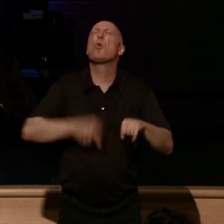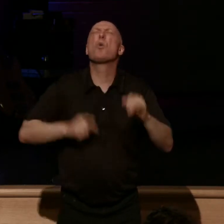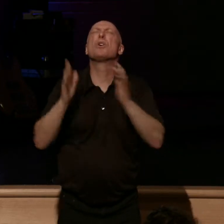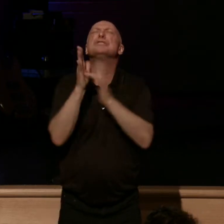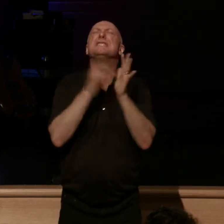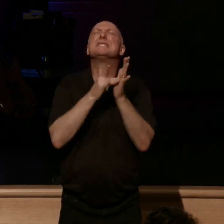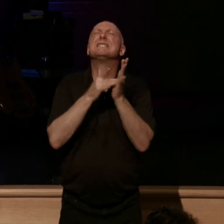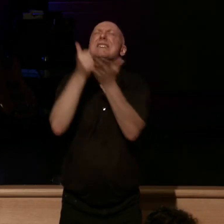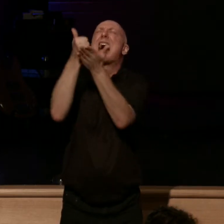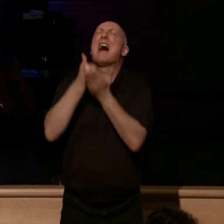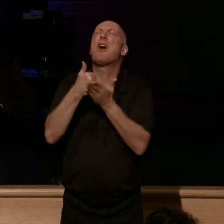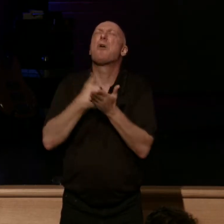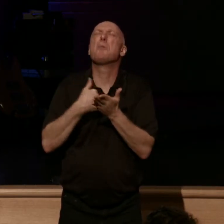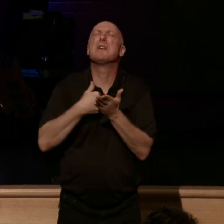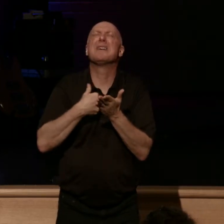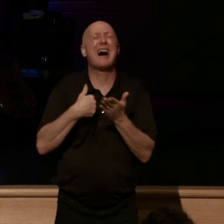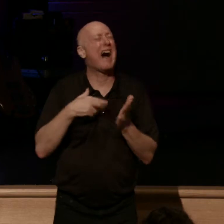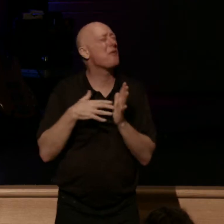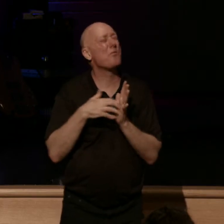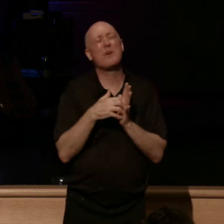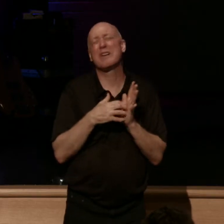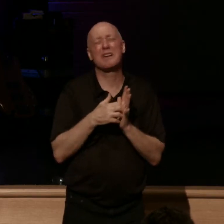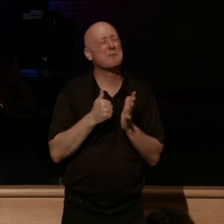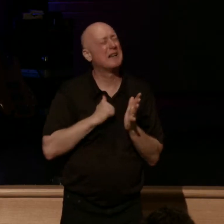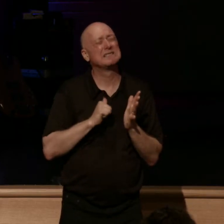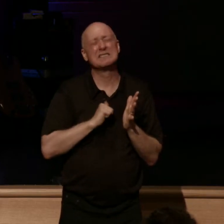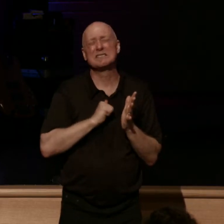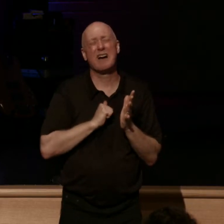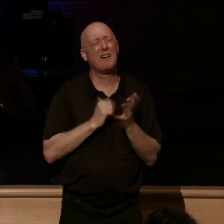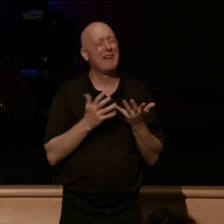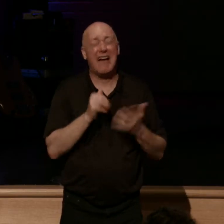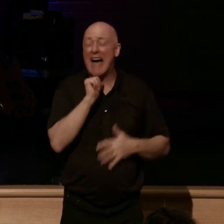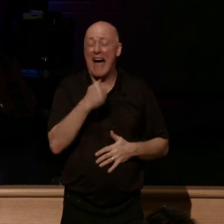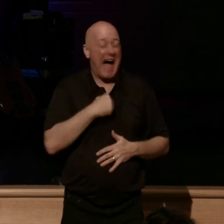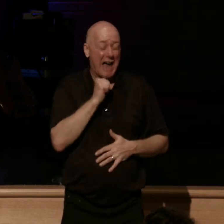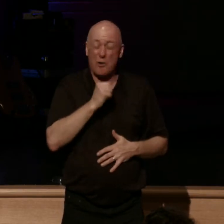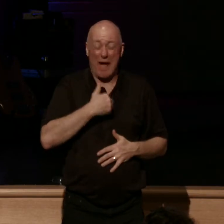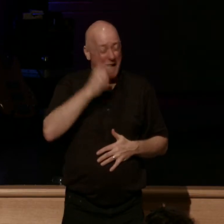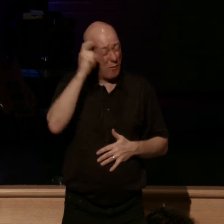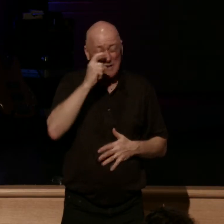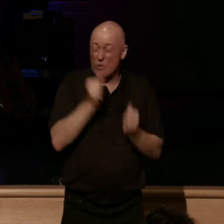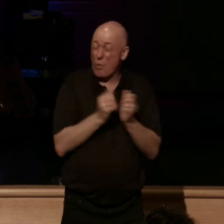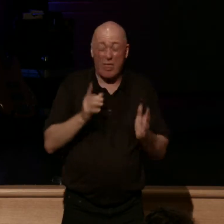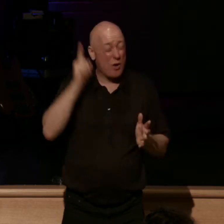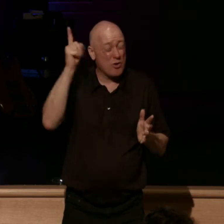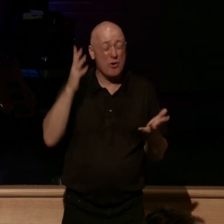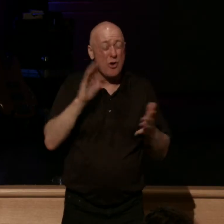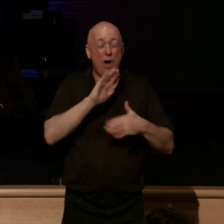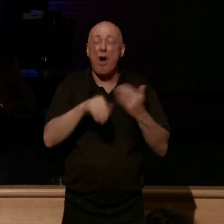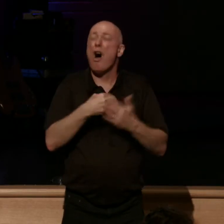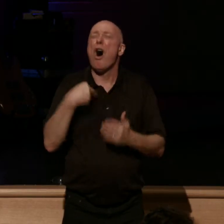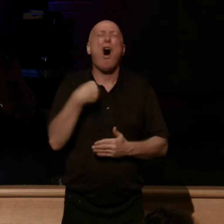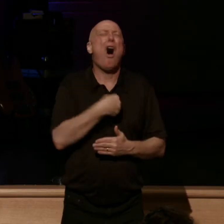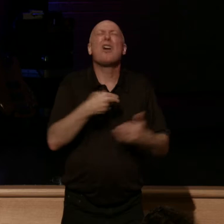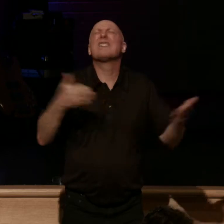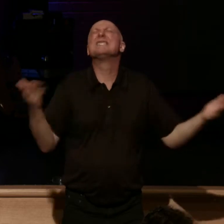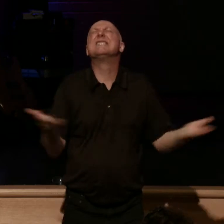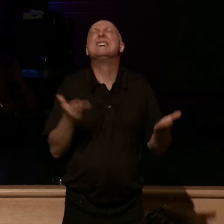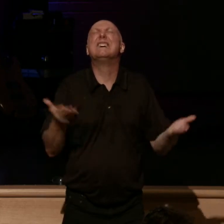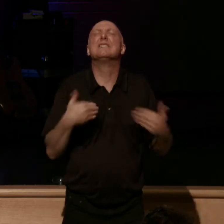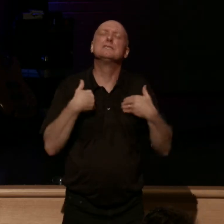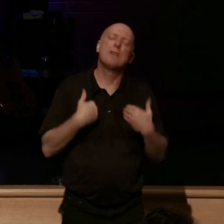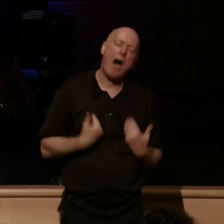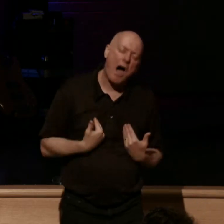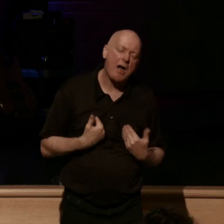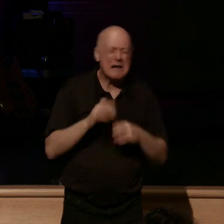would you help your servant so weak, so unable, so without wisdom apart from you, and all of us right now, Lord, maybe